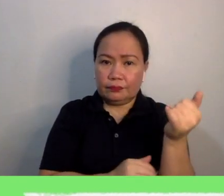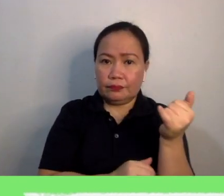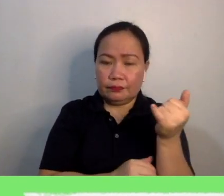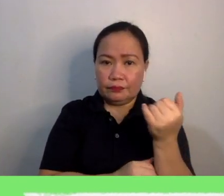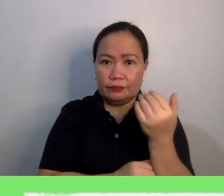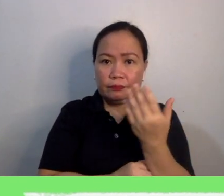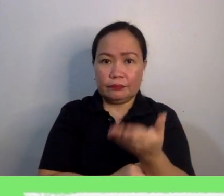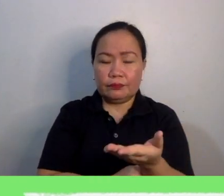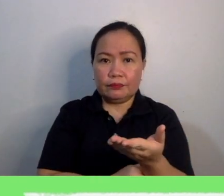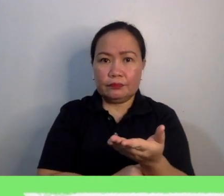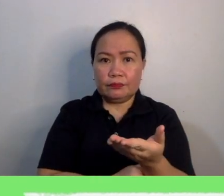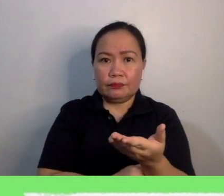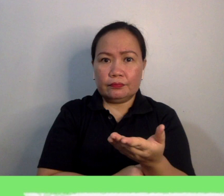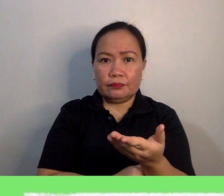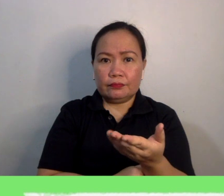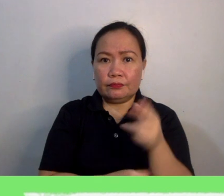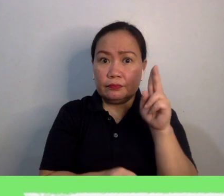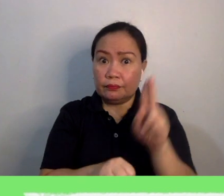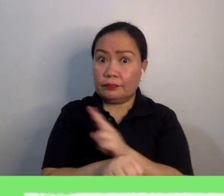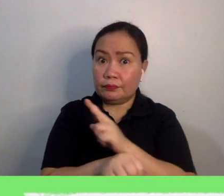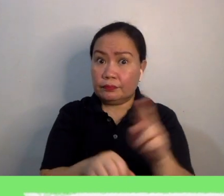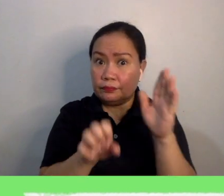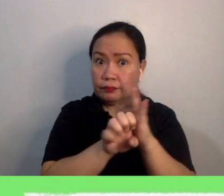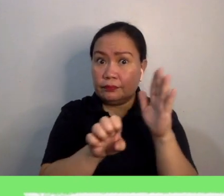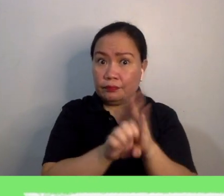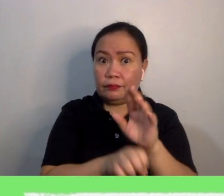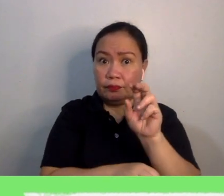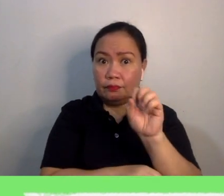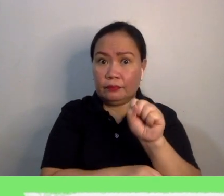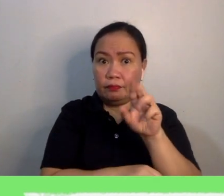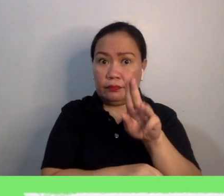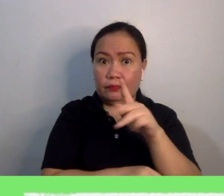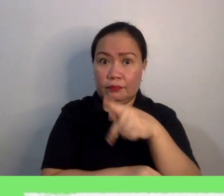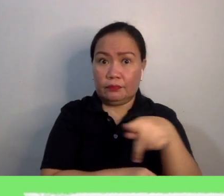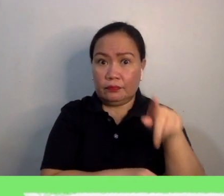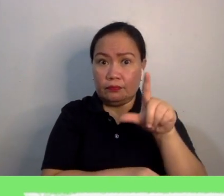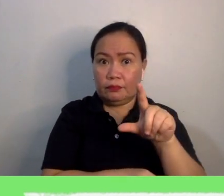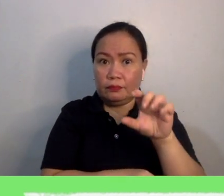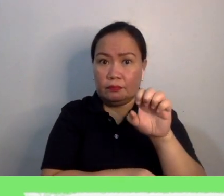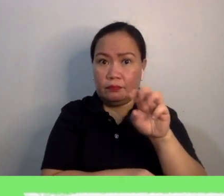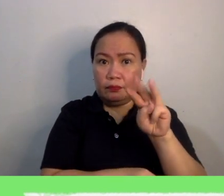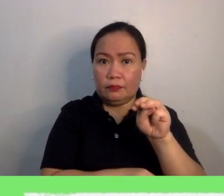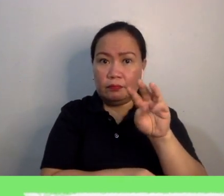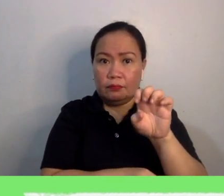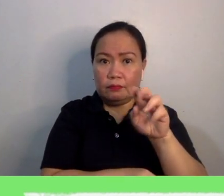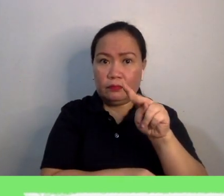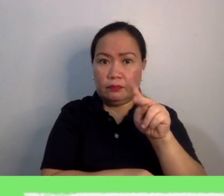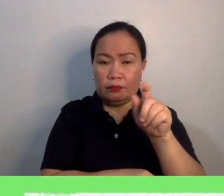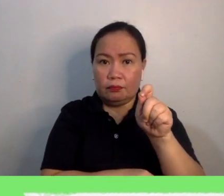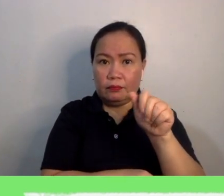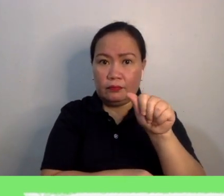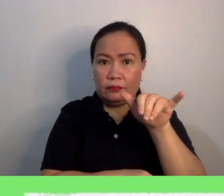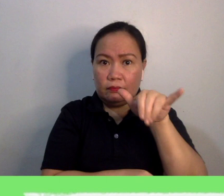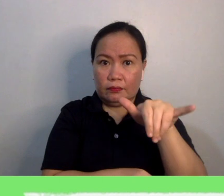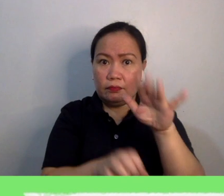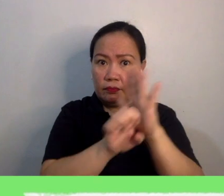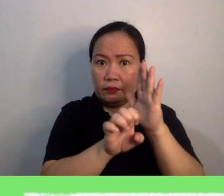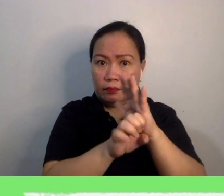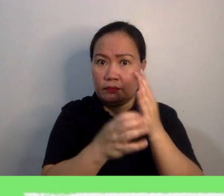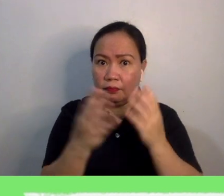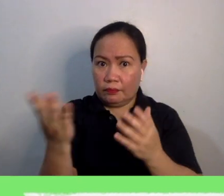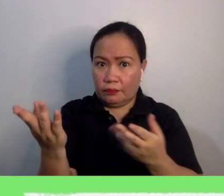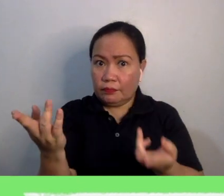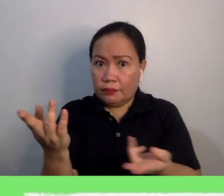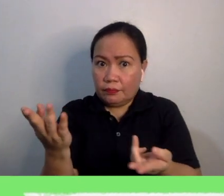Bakit yung ginamit nating example sa supplementary angles ay nandito rin? Okay? How these